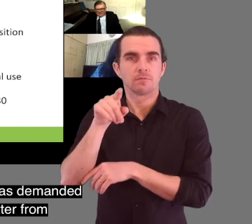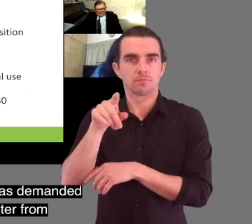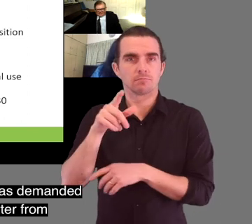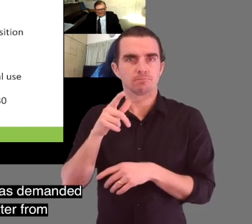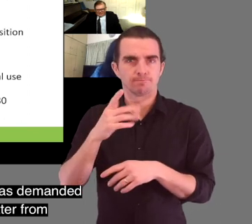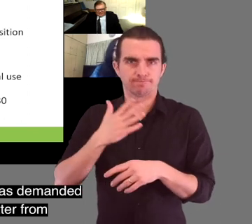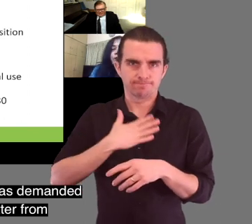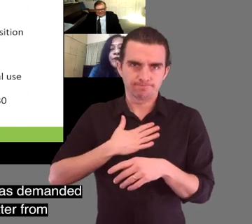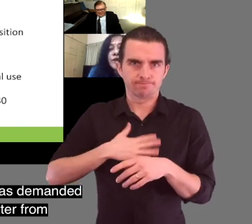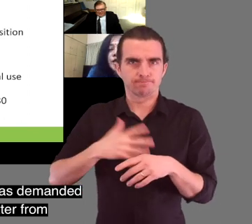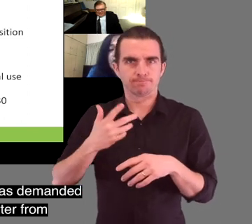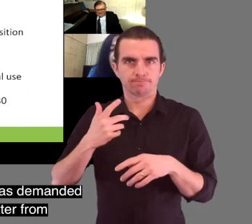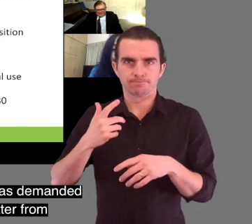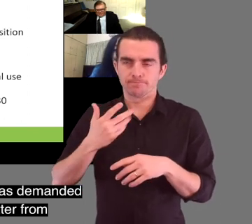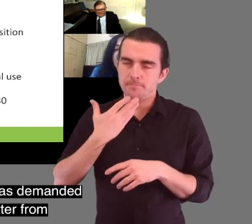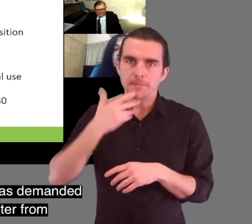So